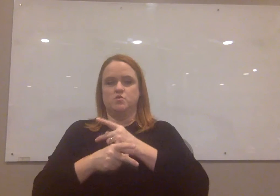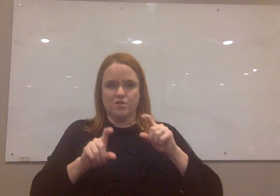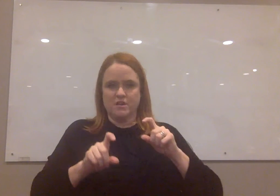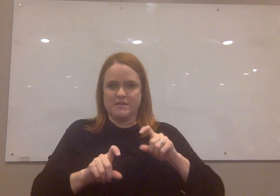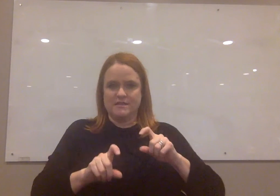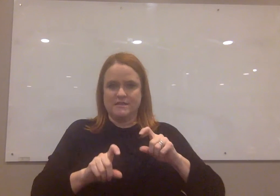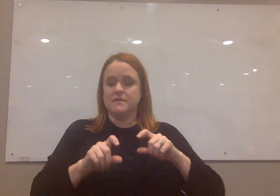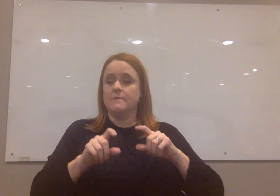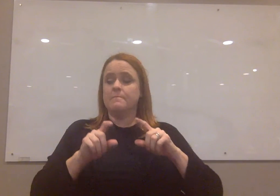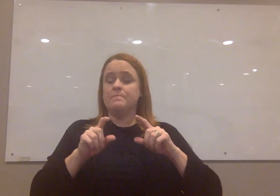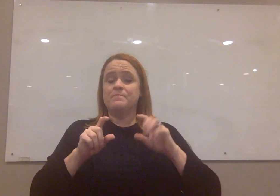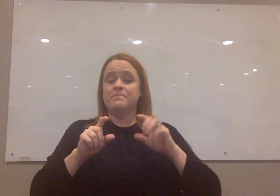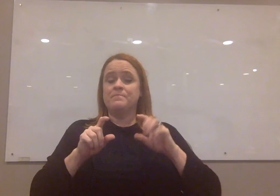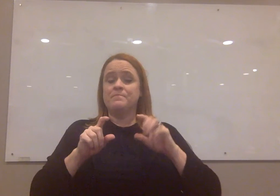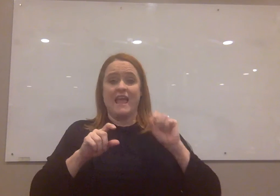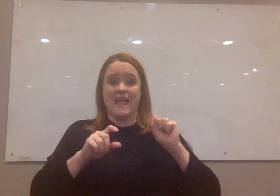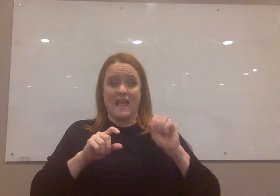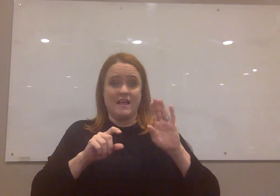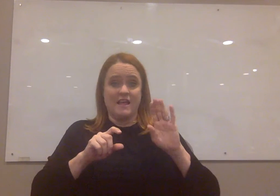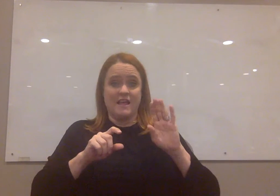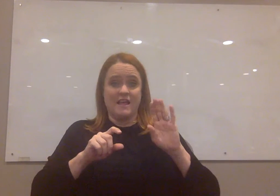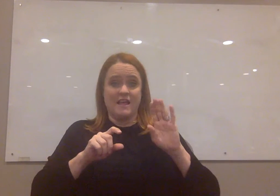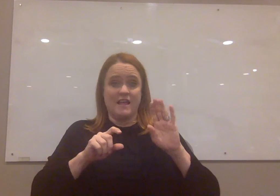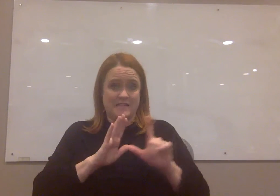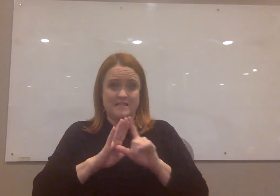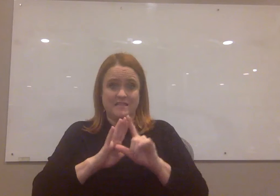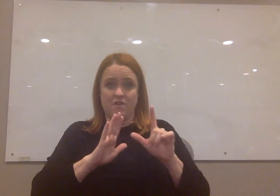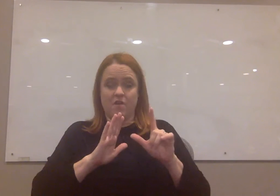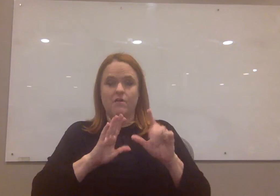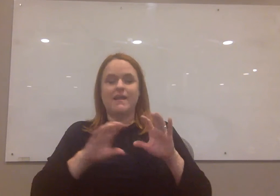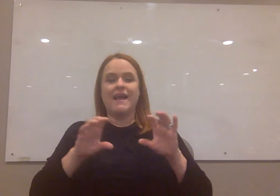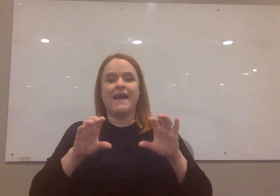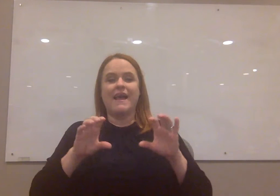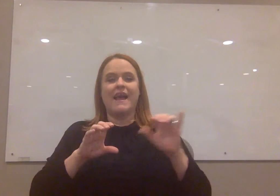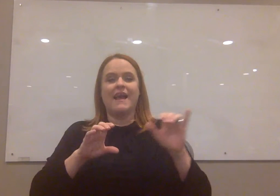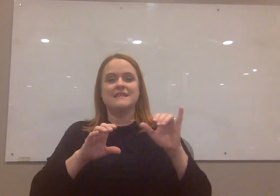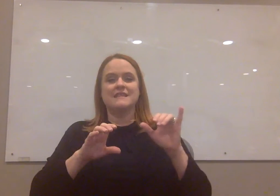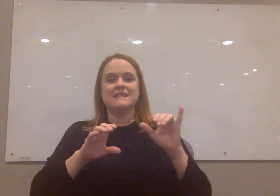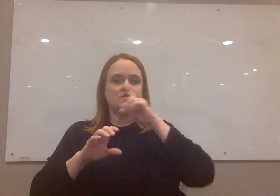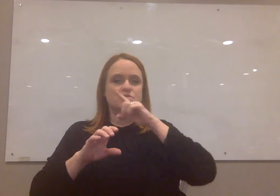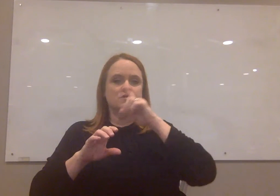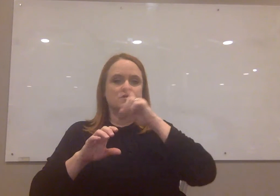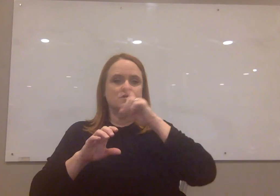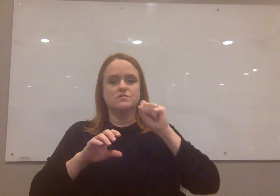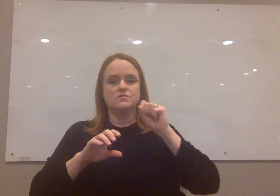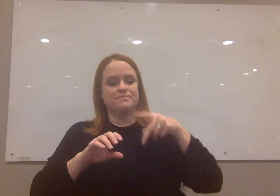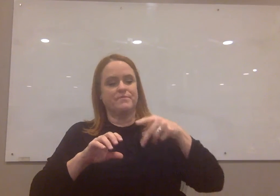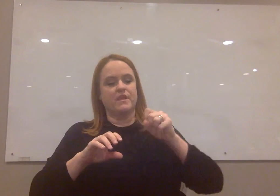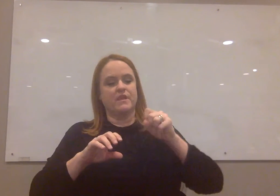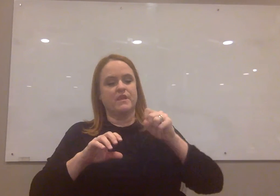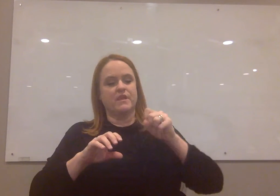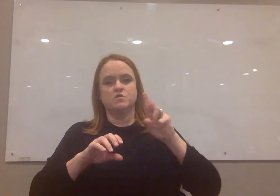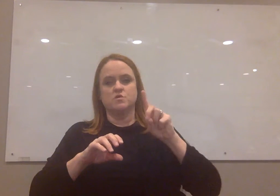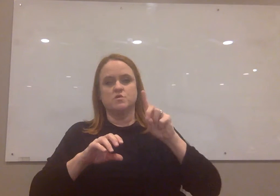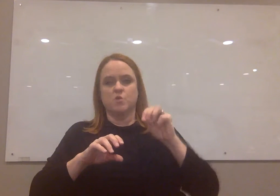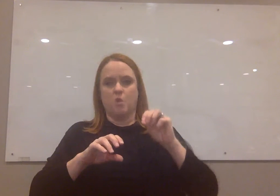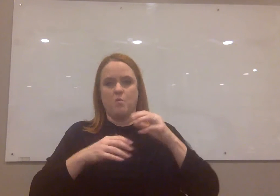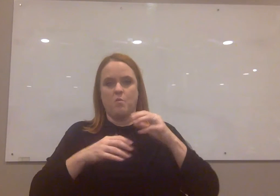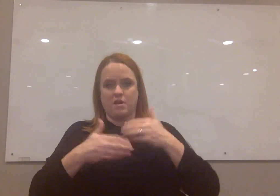that ETS by default acts like a pseudo process. So it's going to give you back all the data with a deep copy. And so if you want